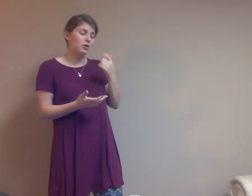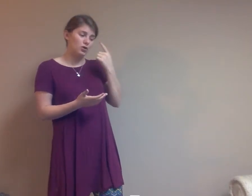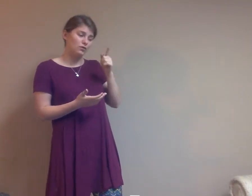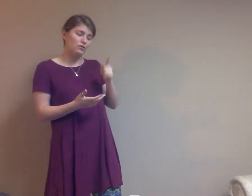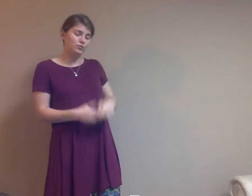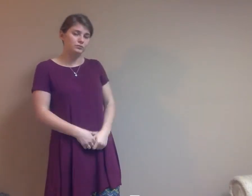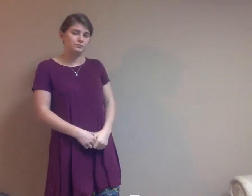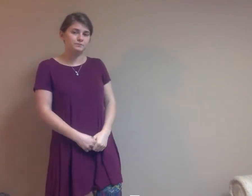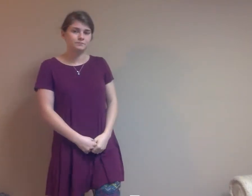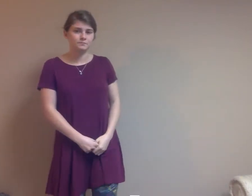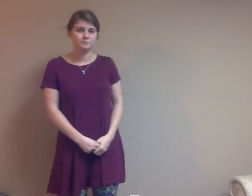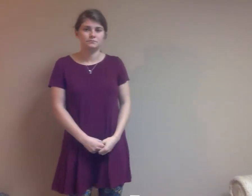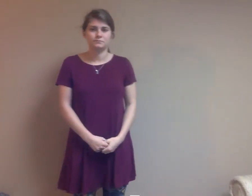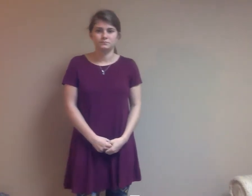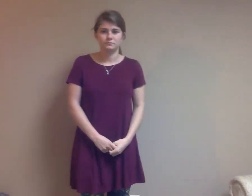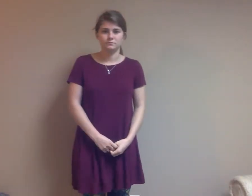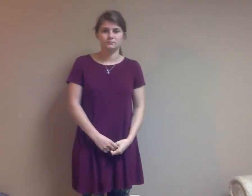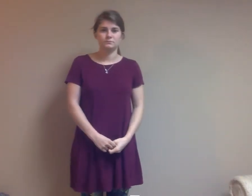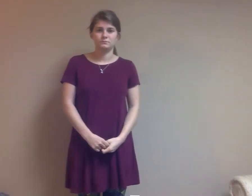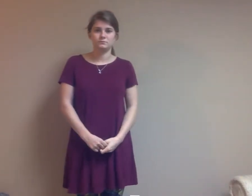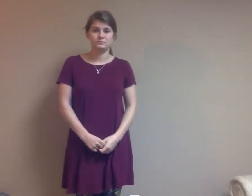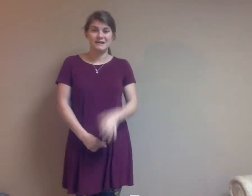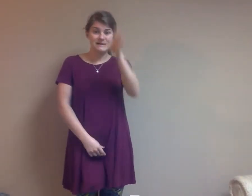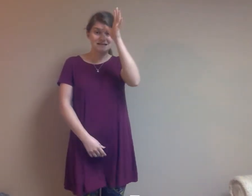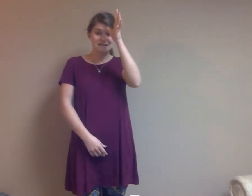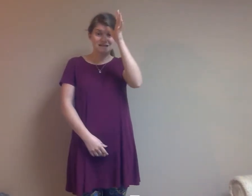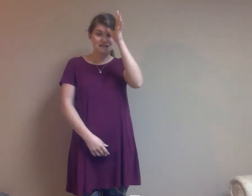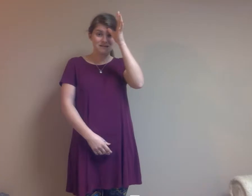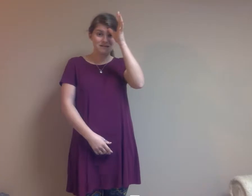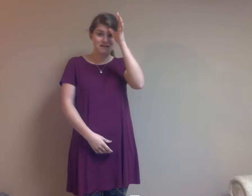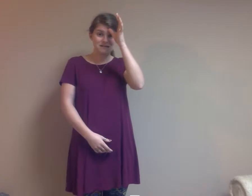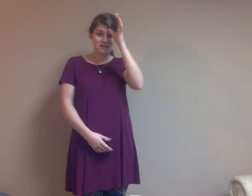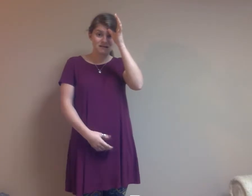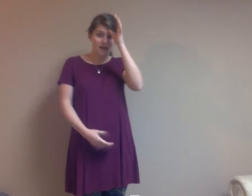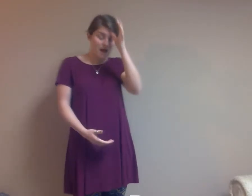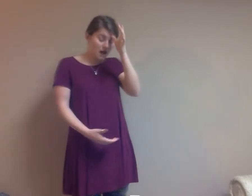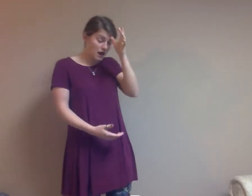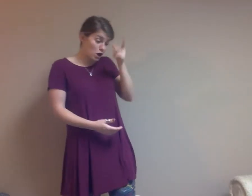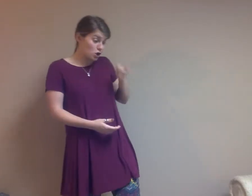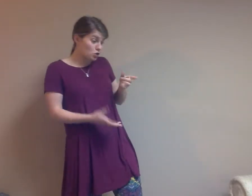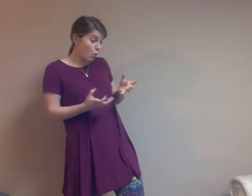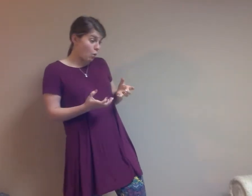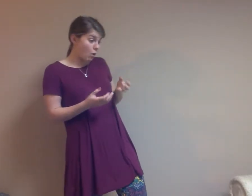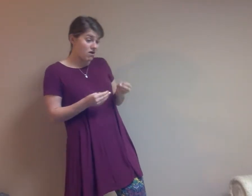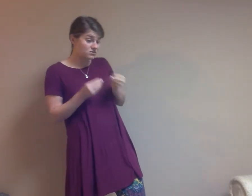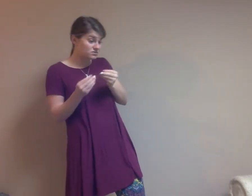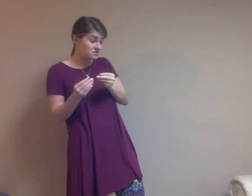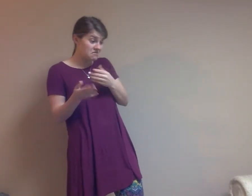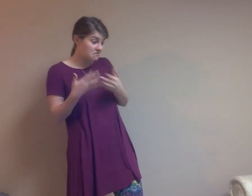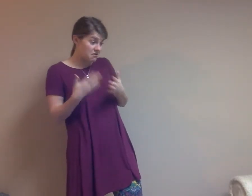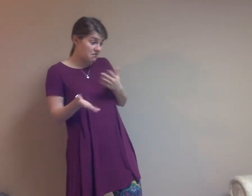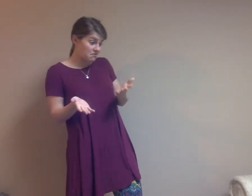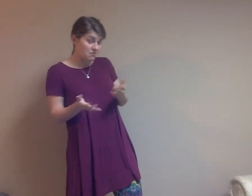Will you just go upstairs, please, and just check there's nothing in your room that you want to take? Oh, Mummy. I need my reading glasses. A little